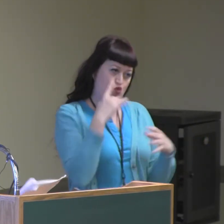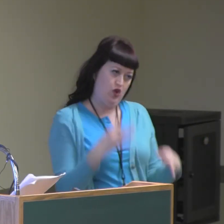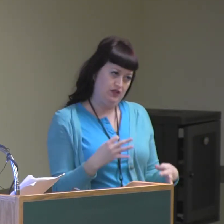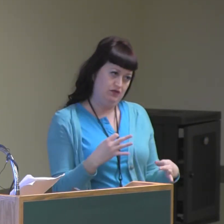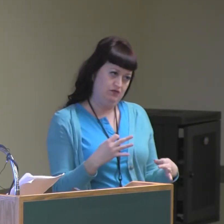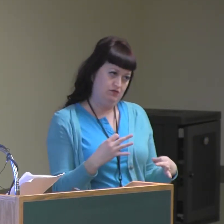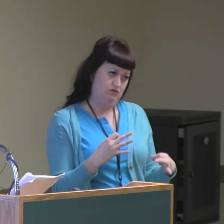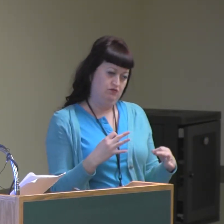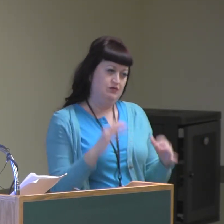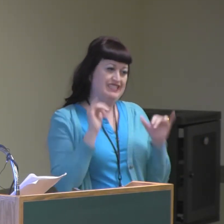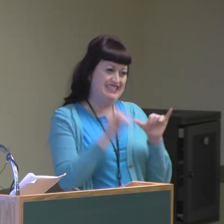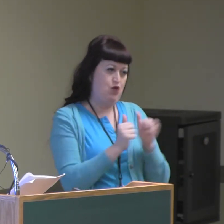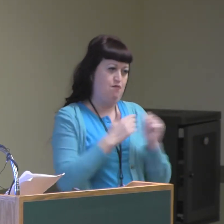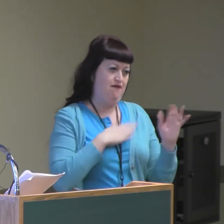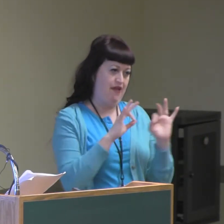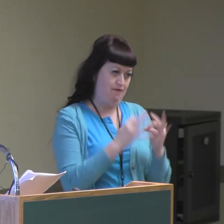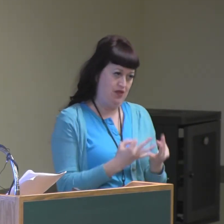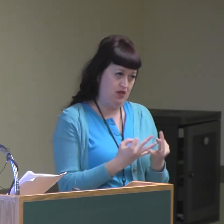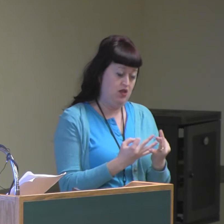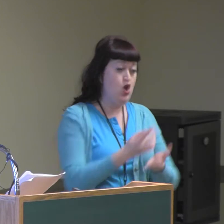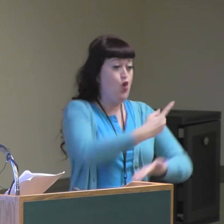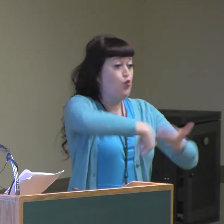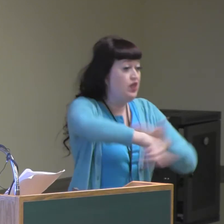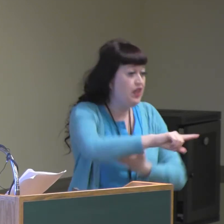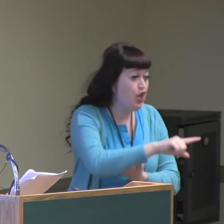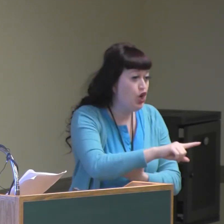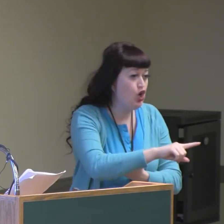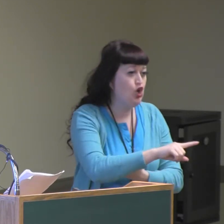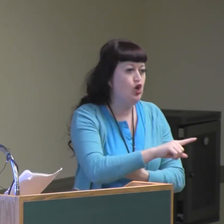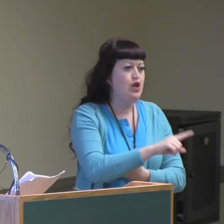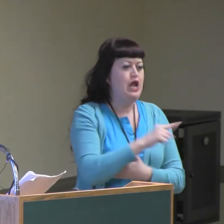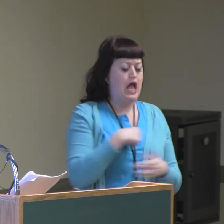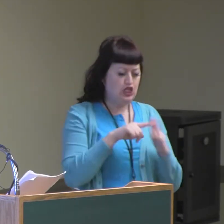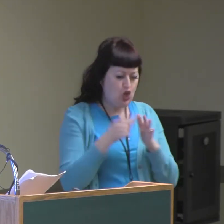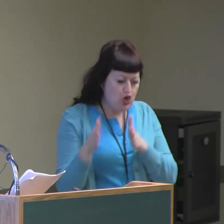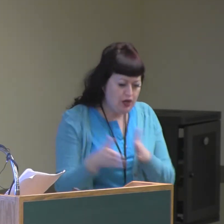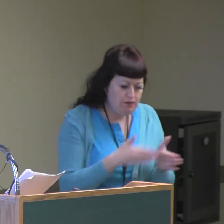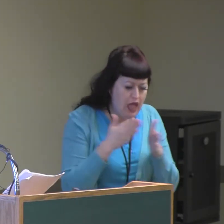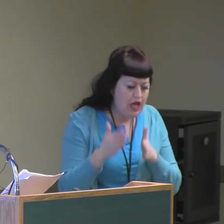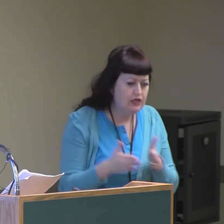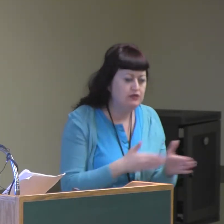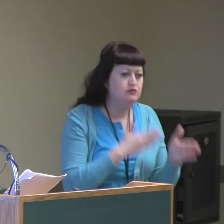leave my family. A week later, I started planning to go to